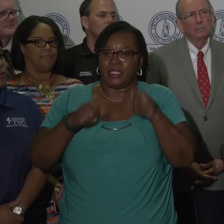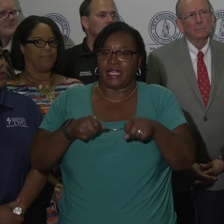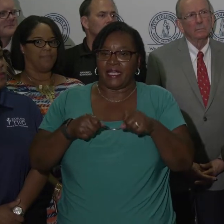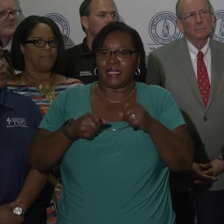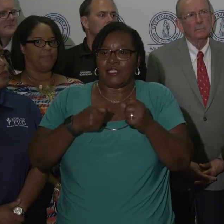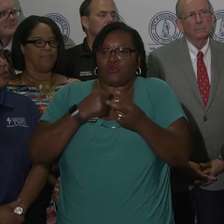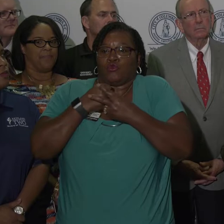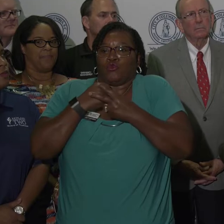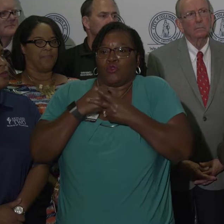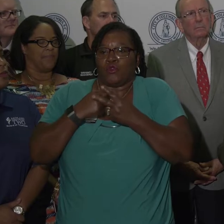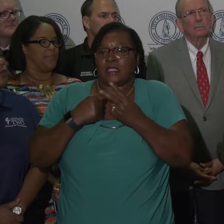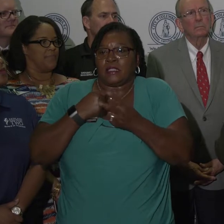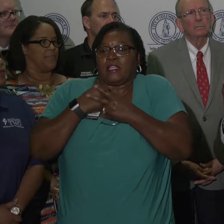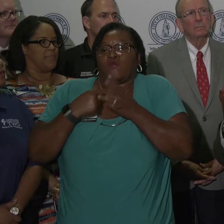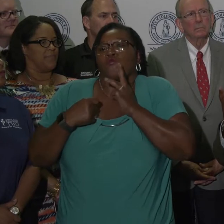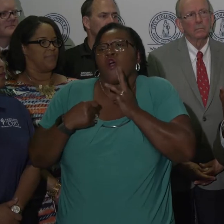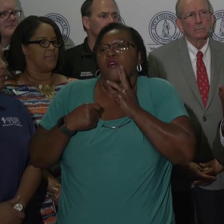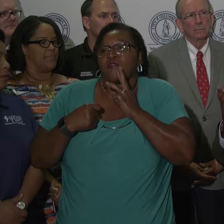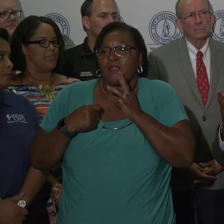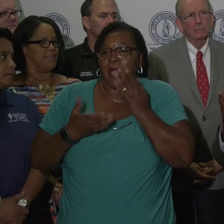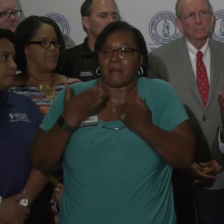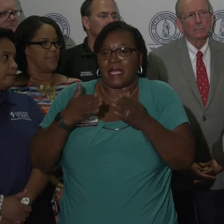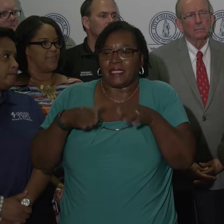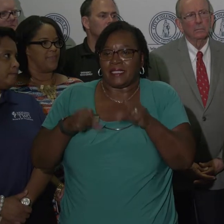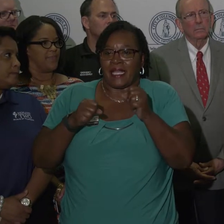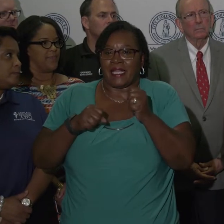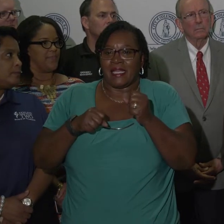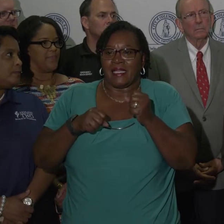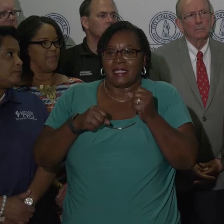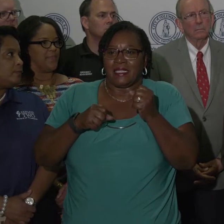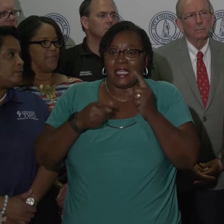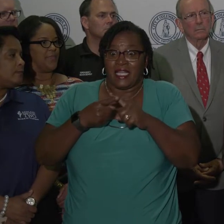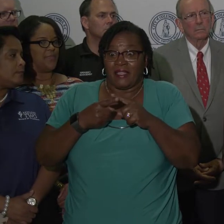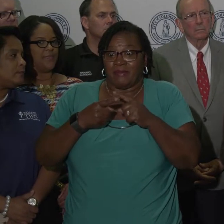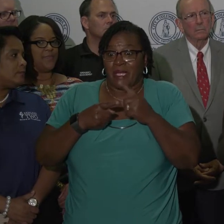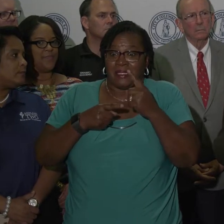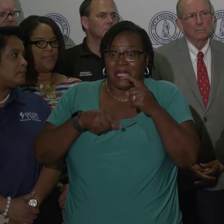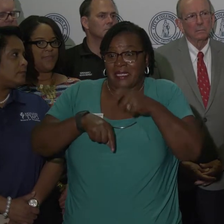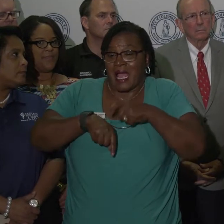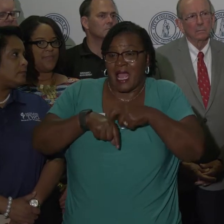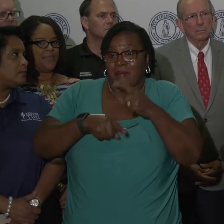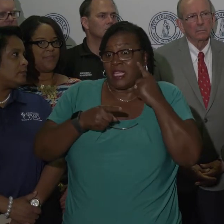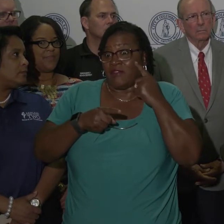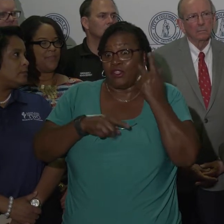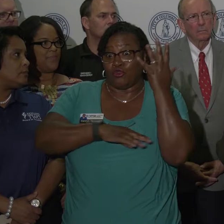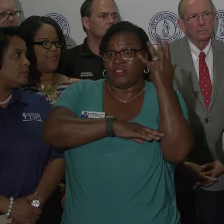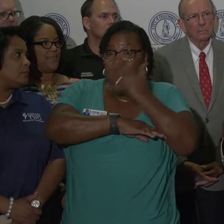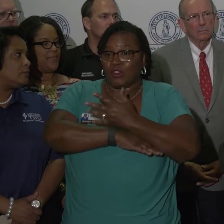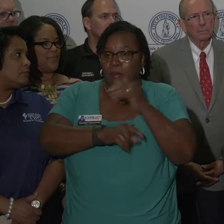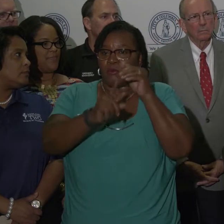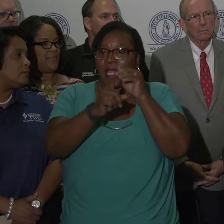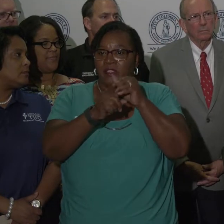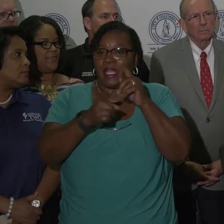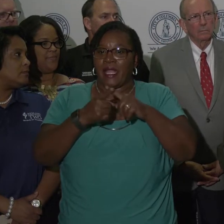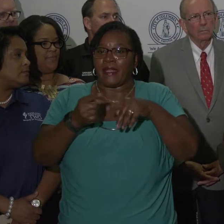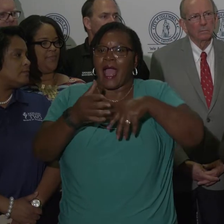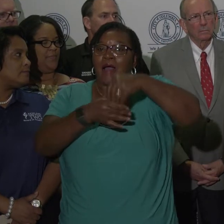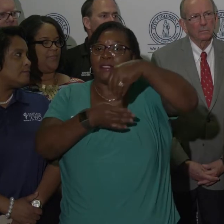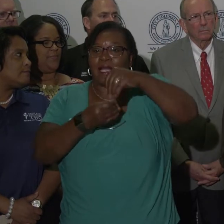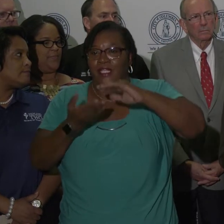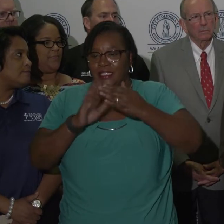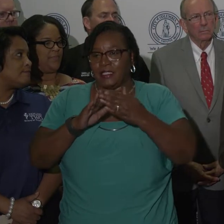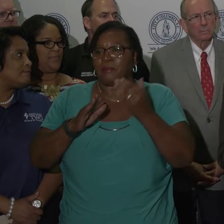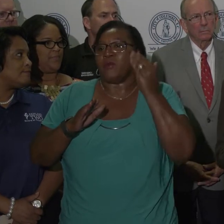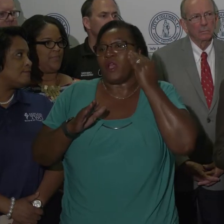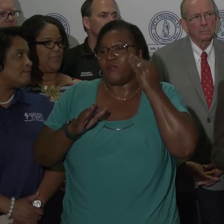proper water for maybe, may take away day or two if we are falling trees. So I'm just reminding the folks in the unincorporated area to be